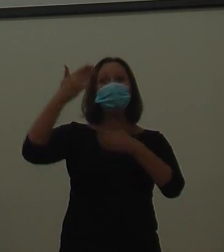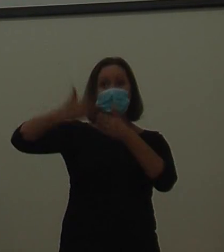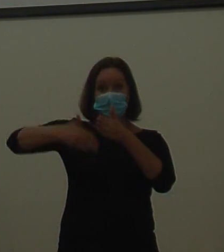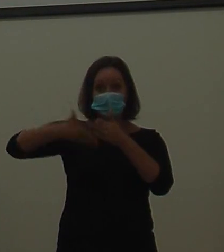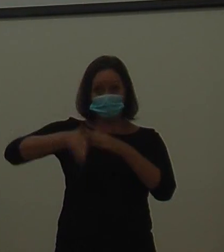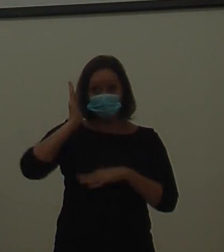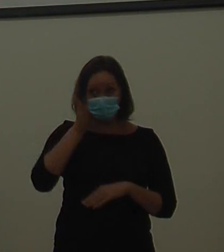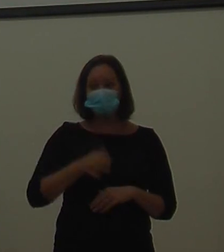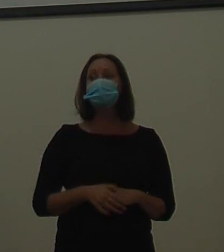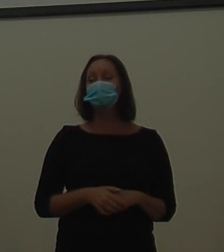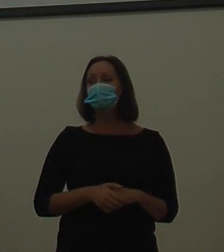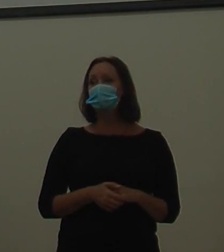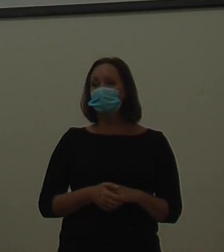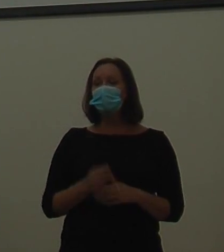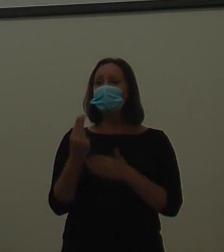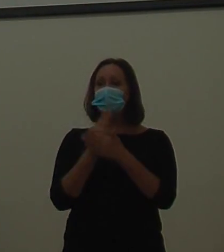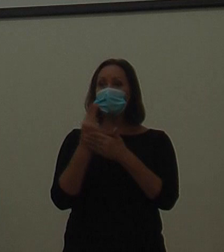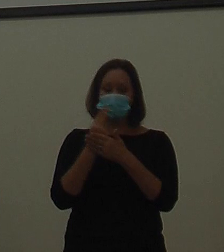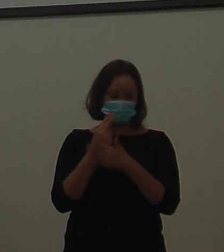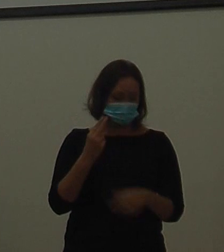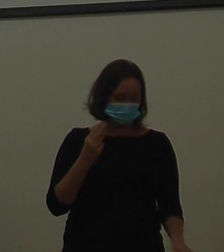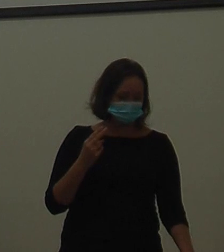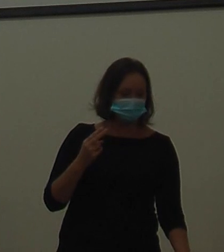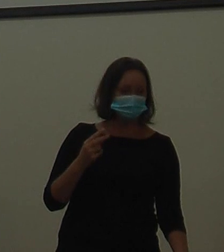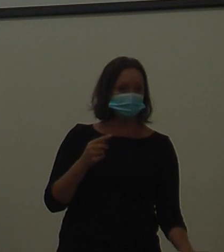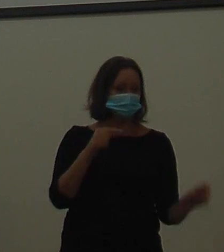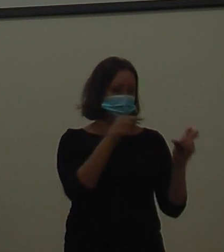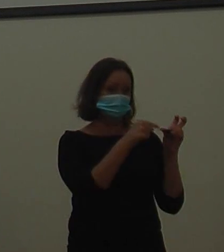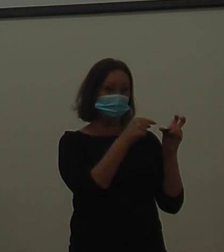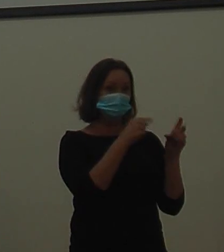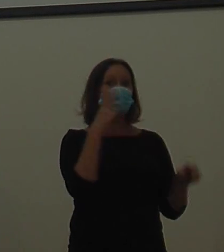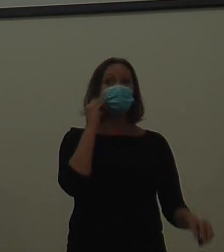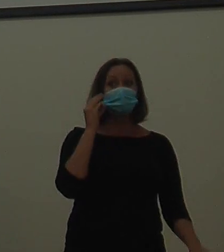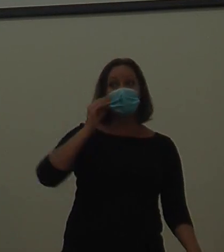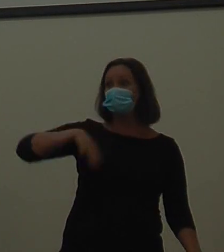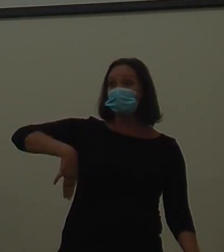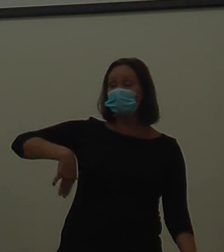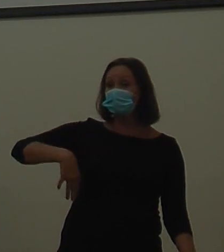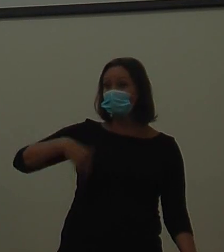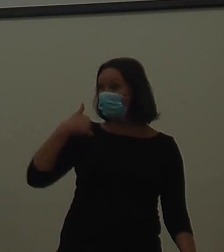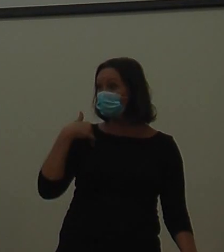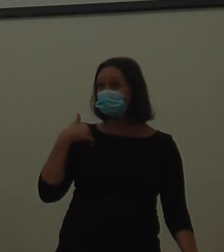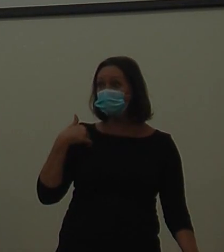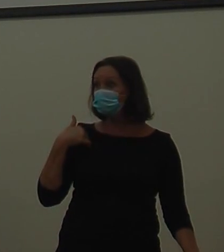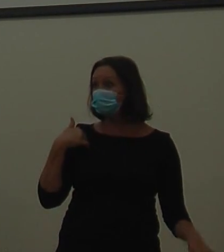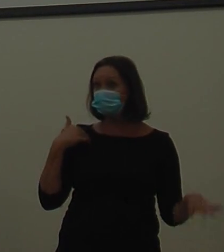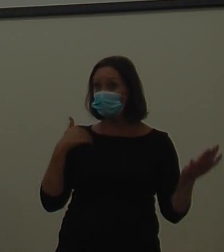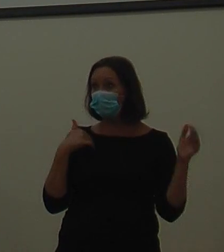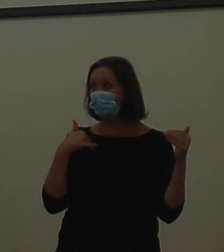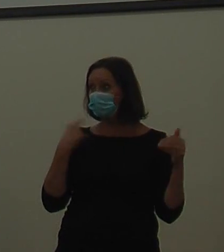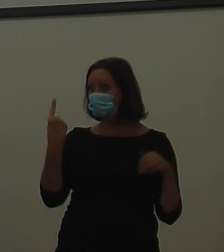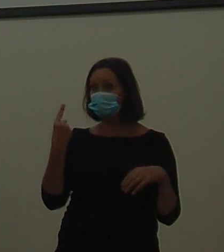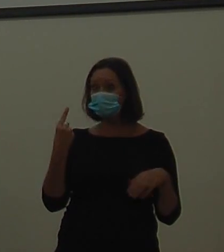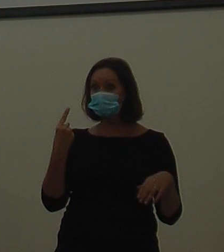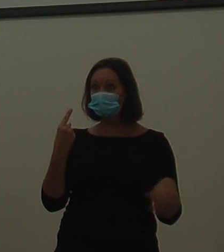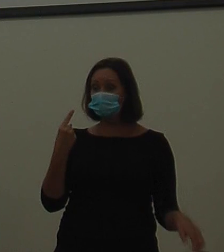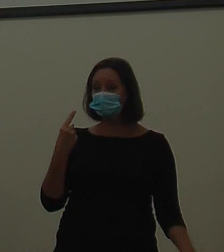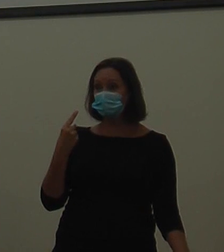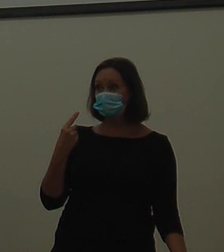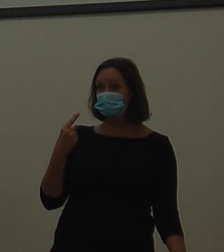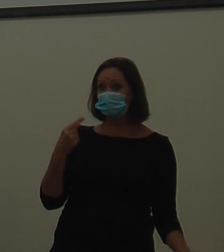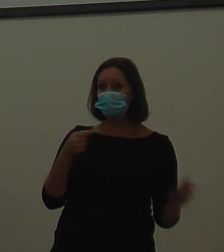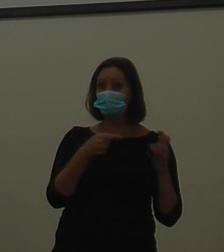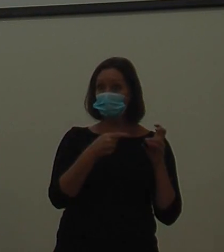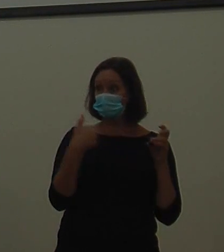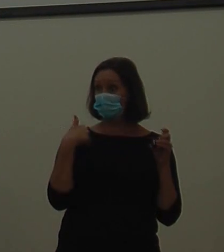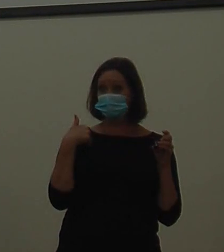end, we're using these little cups right here. For those who hadn't used the cups, has everybody got a little cup, communion for the Lord's Supper?